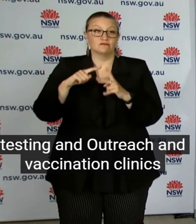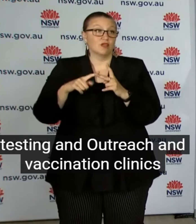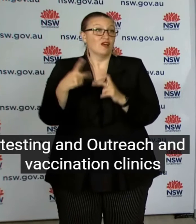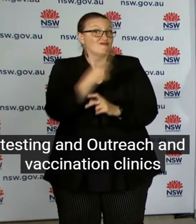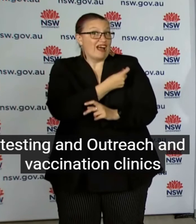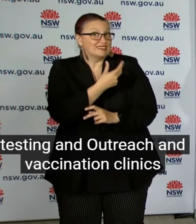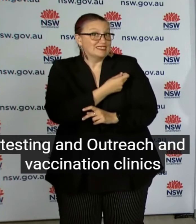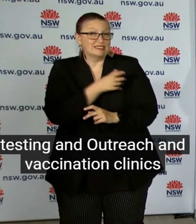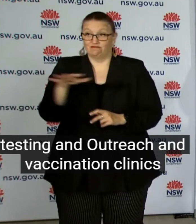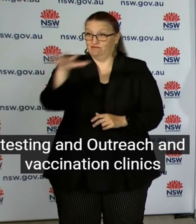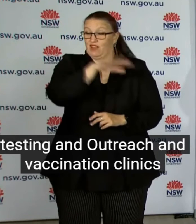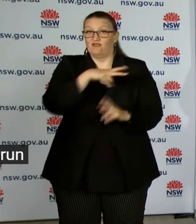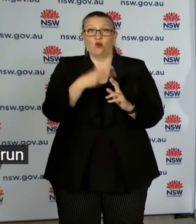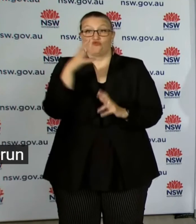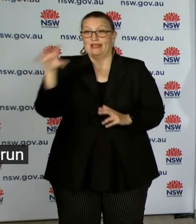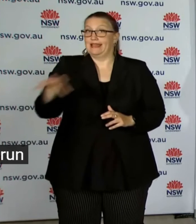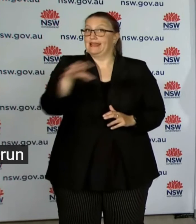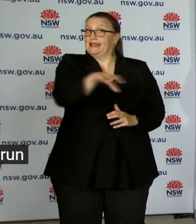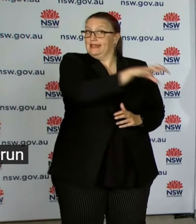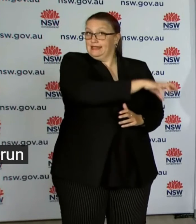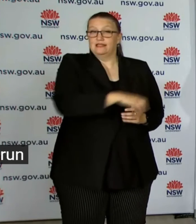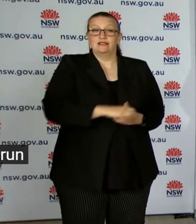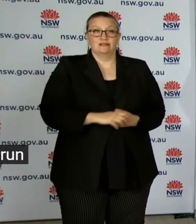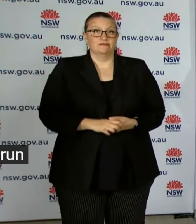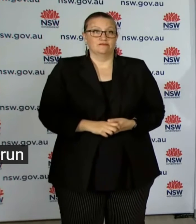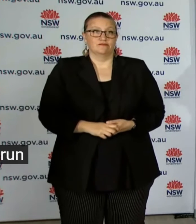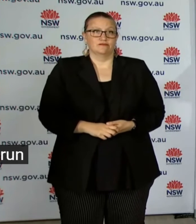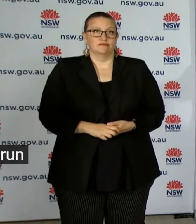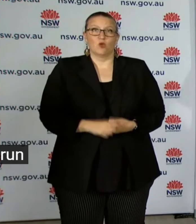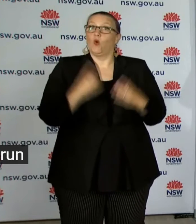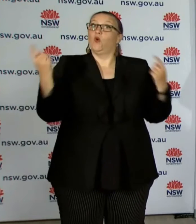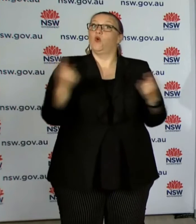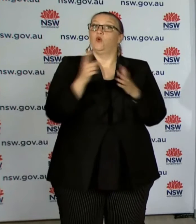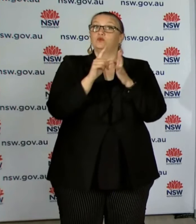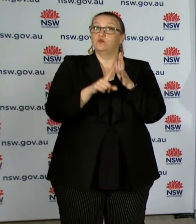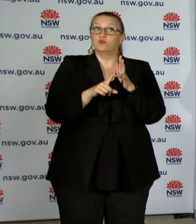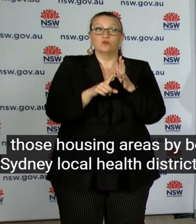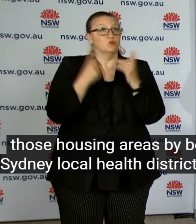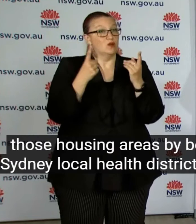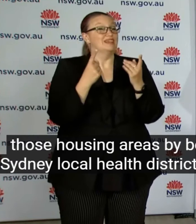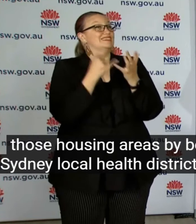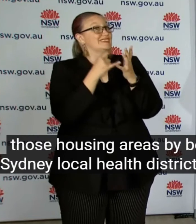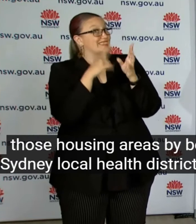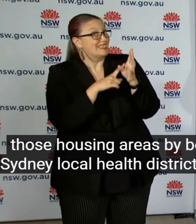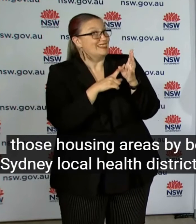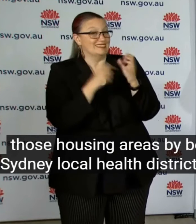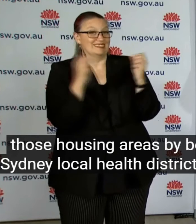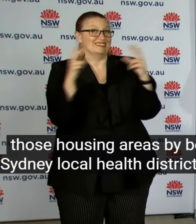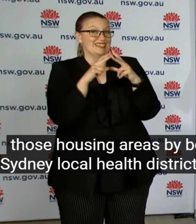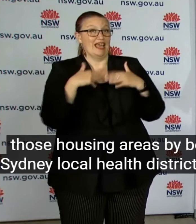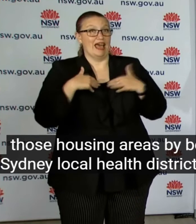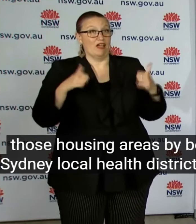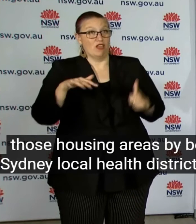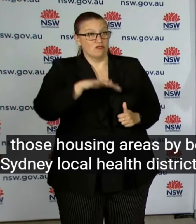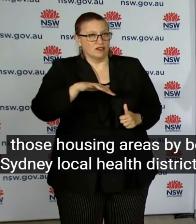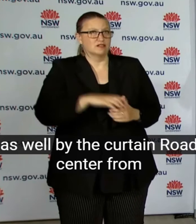run in those housing areas by both Sydney Local Health District and as well by the Kirchen Road